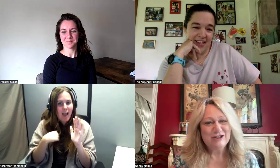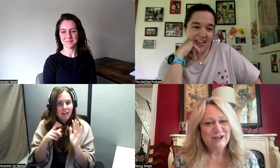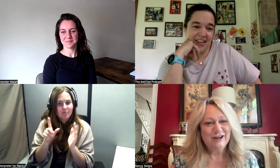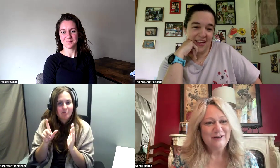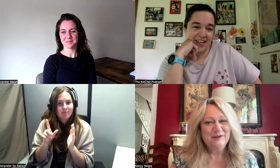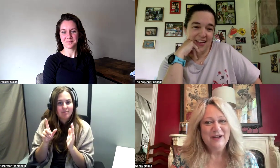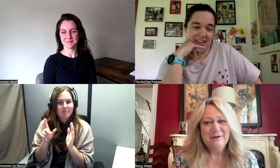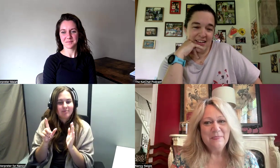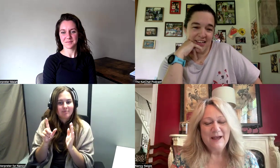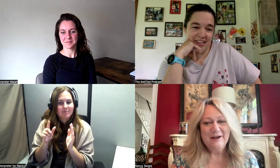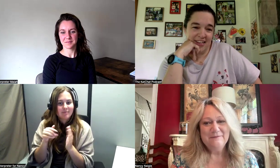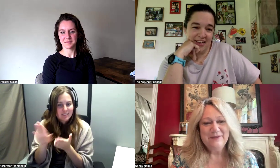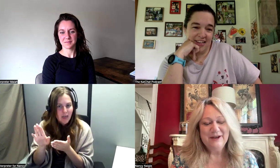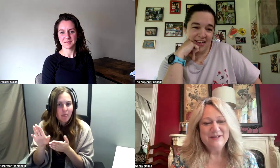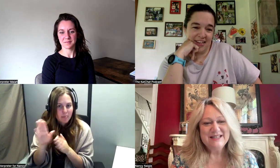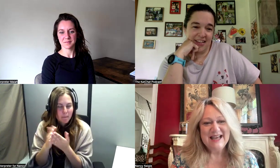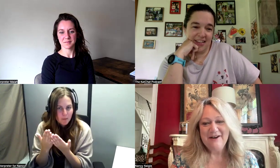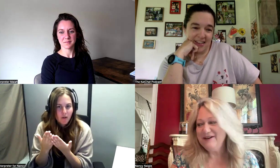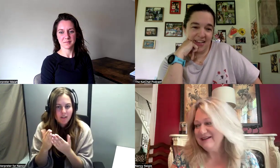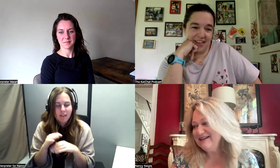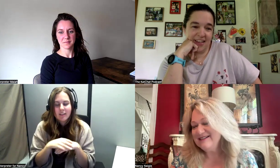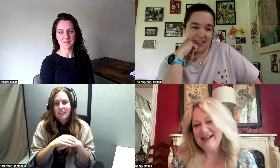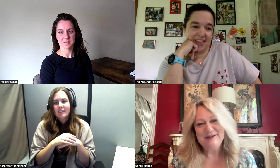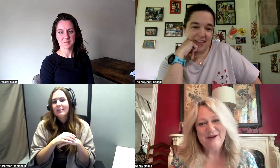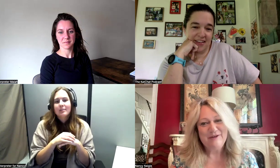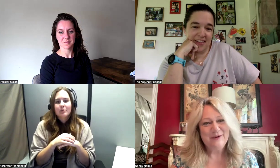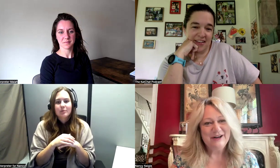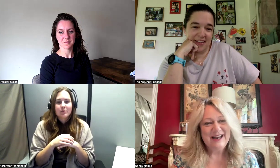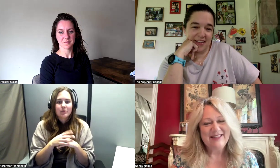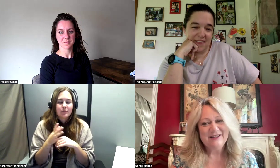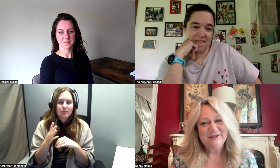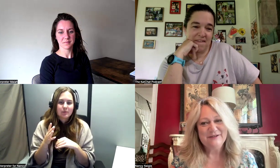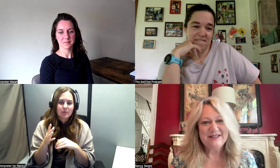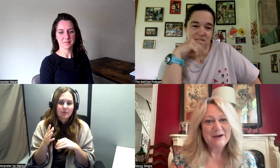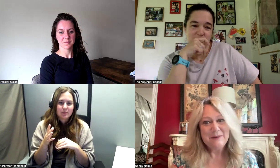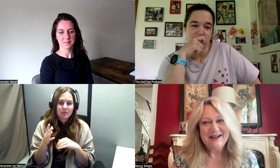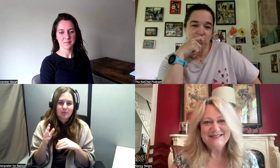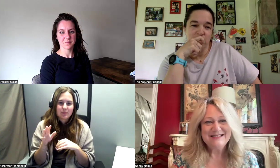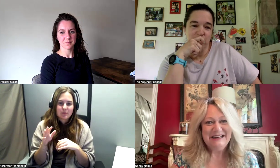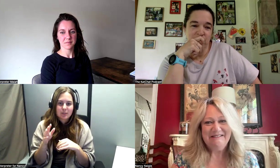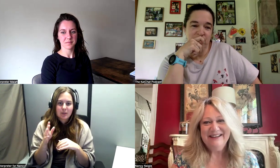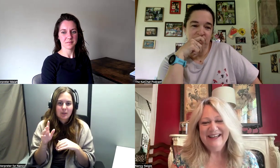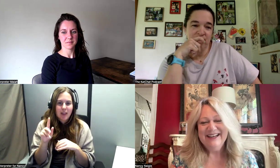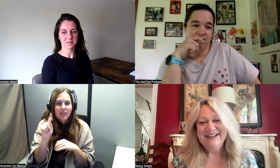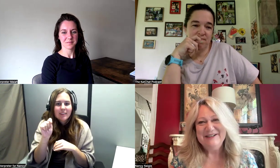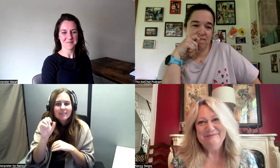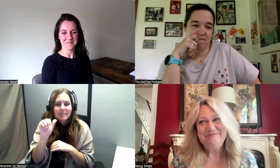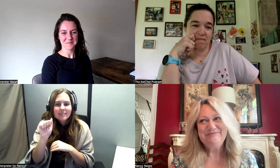You have Fisher, who was in town and to light the way forward, and had the tackle box,